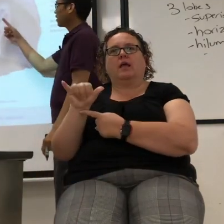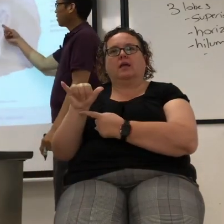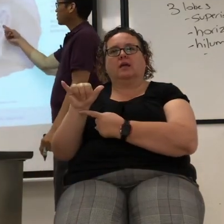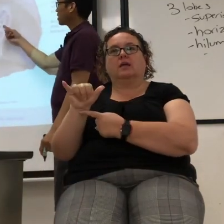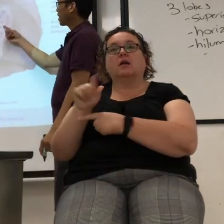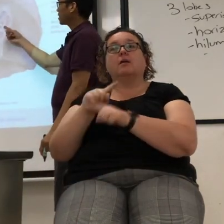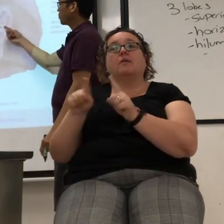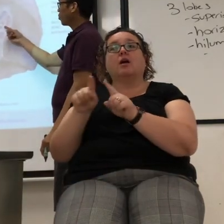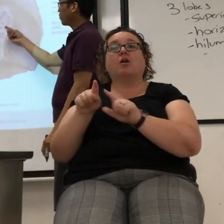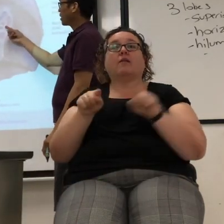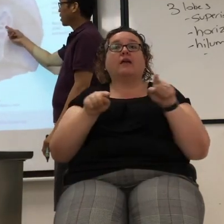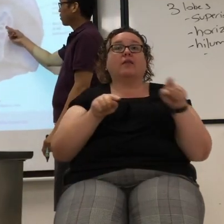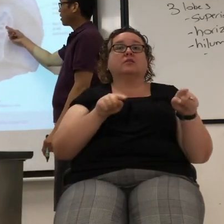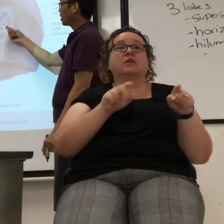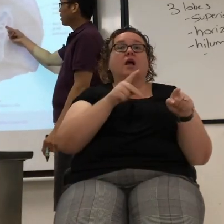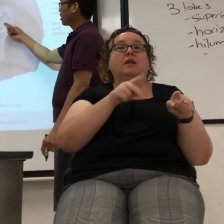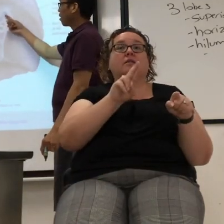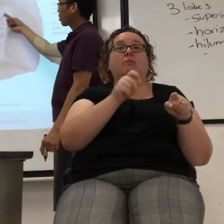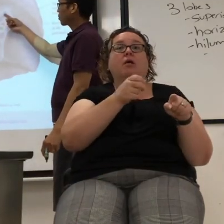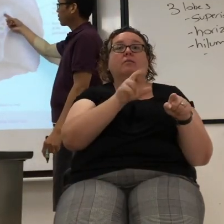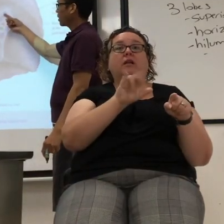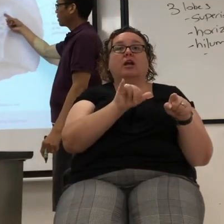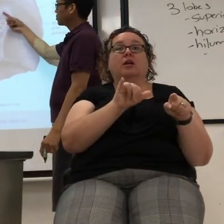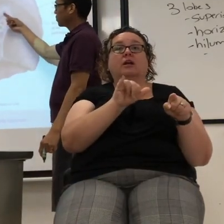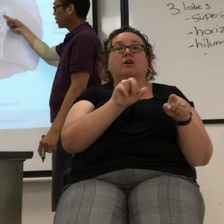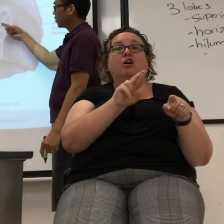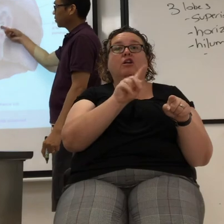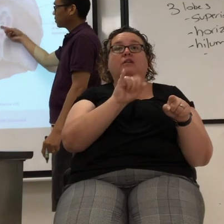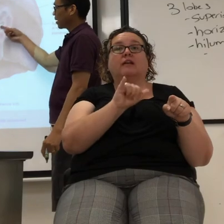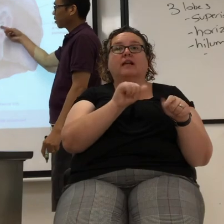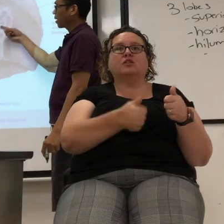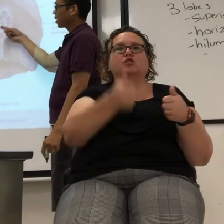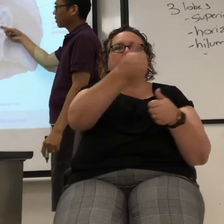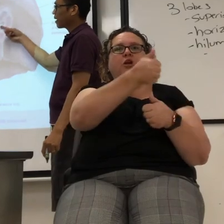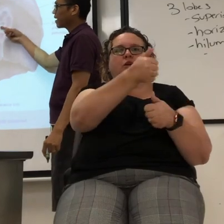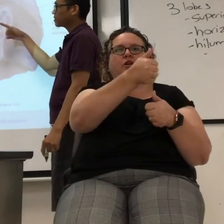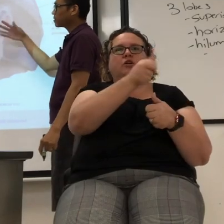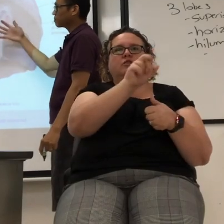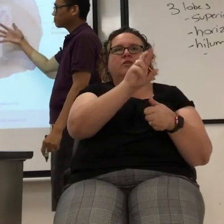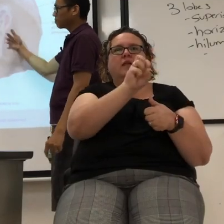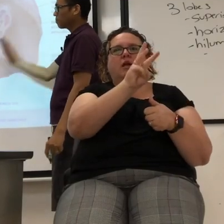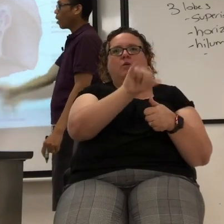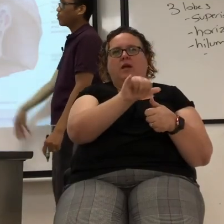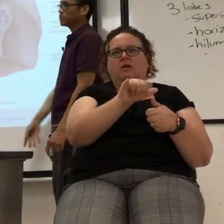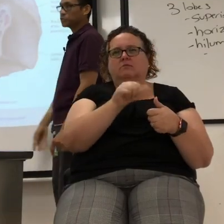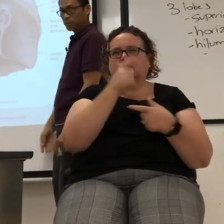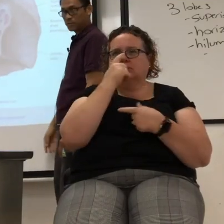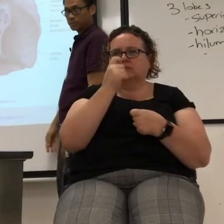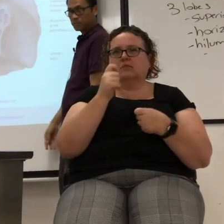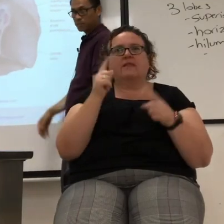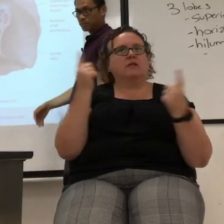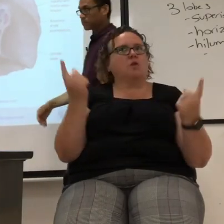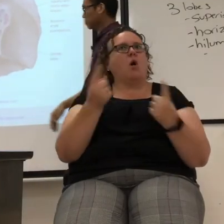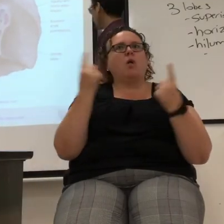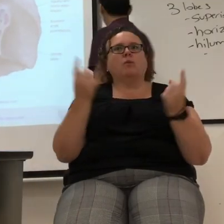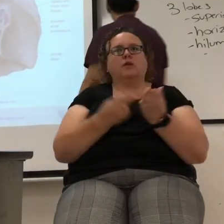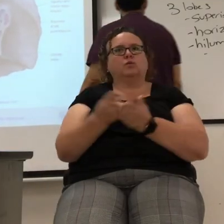But on the other side, the pulmonary artery is superior to the airway. That's always true.